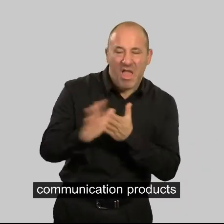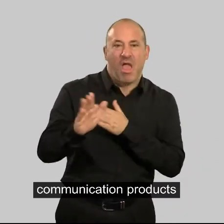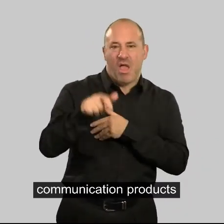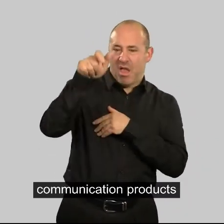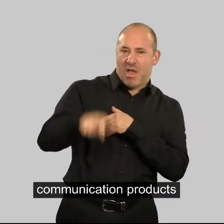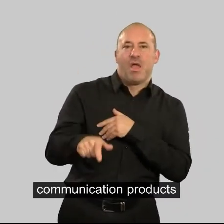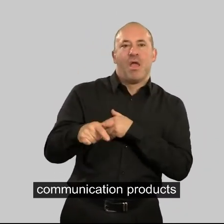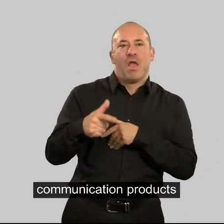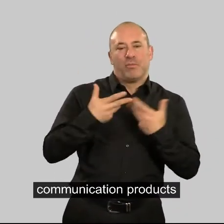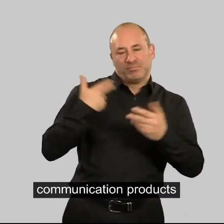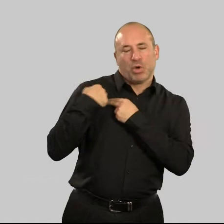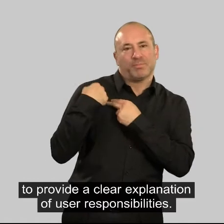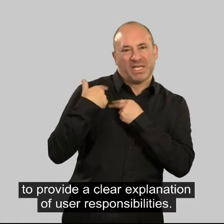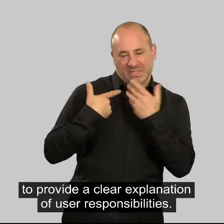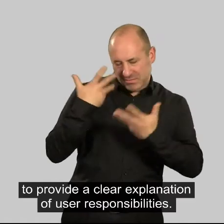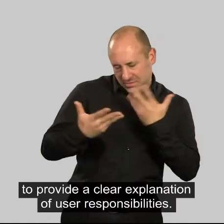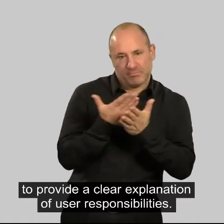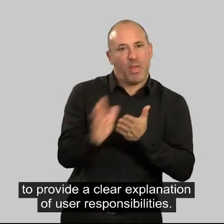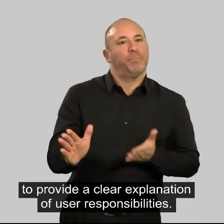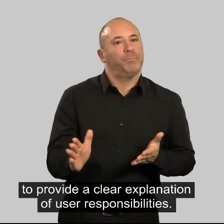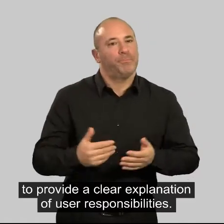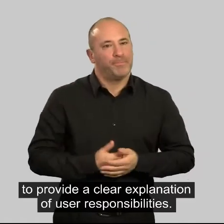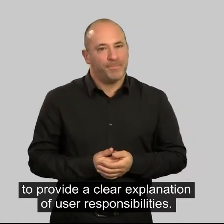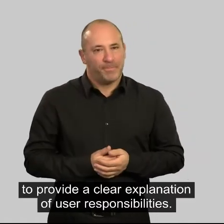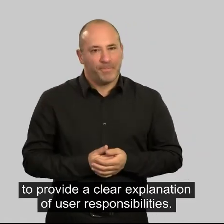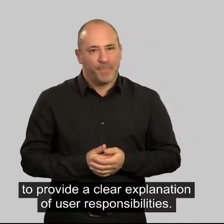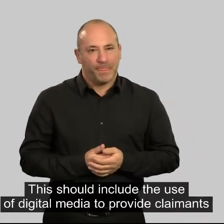of user responsibilities.